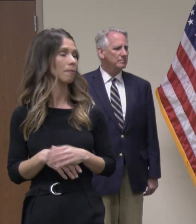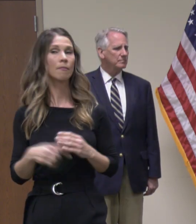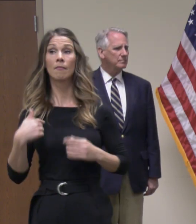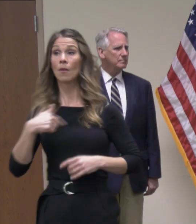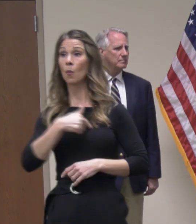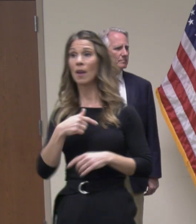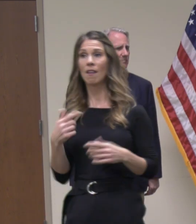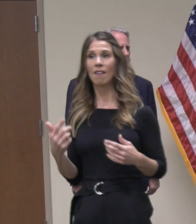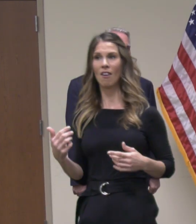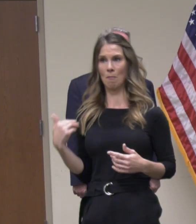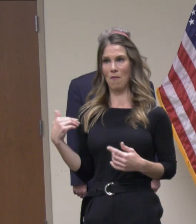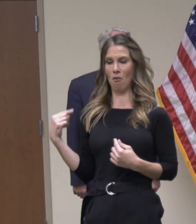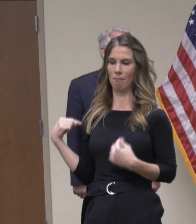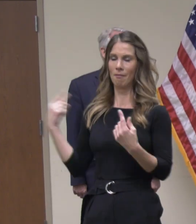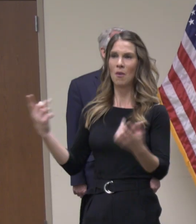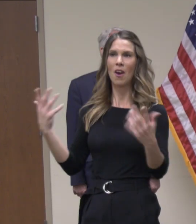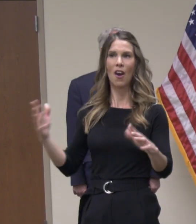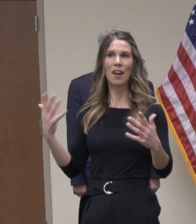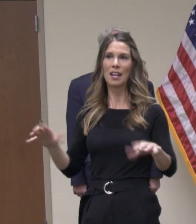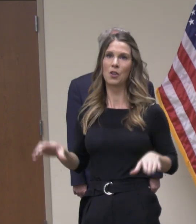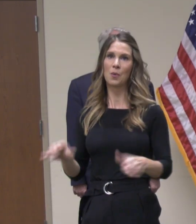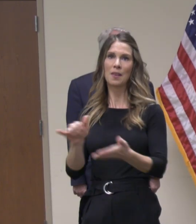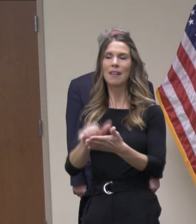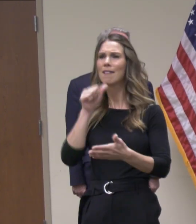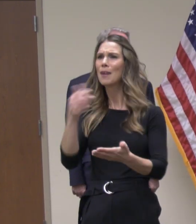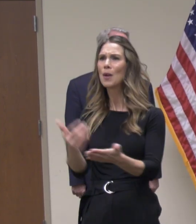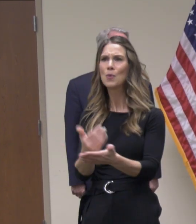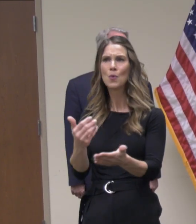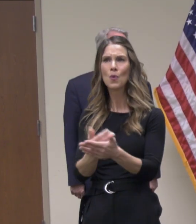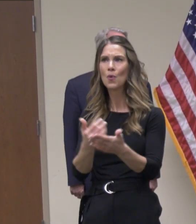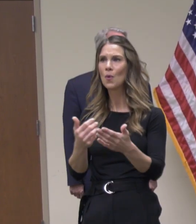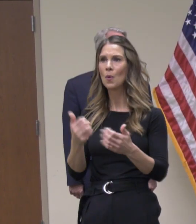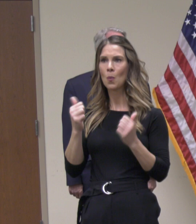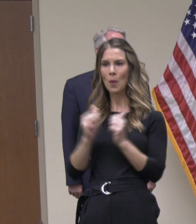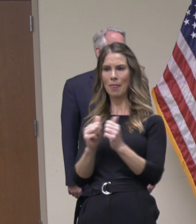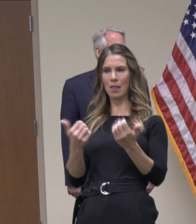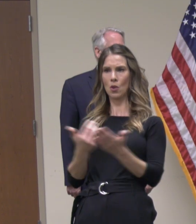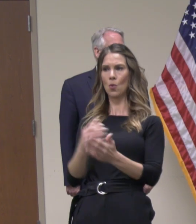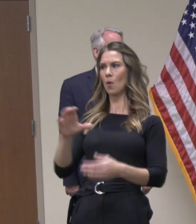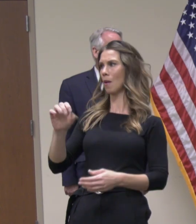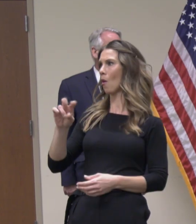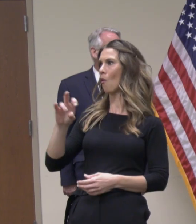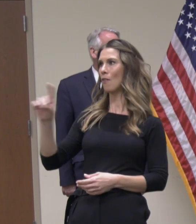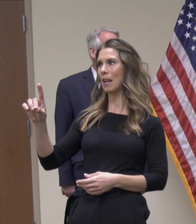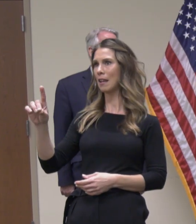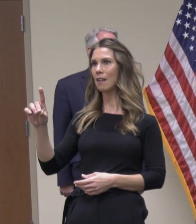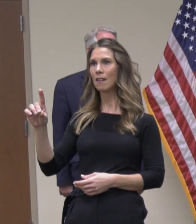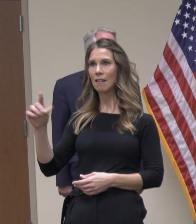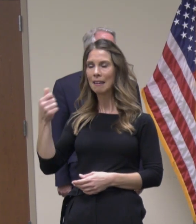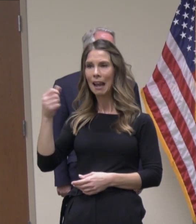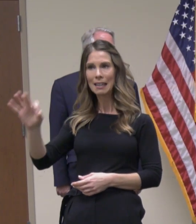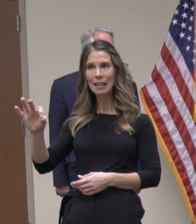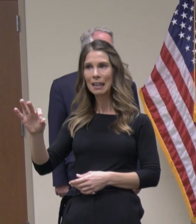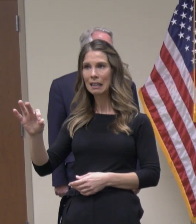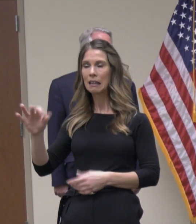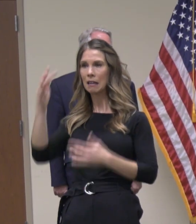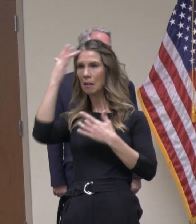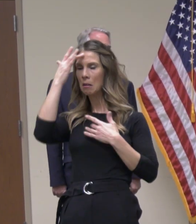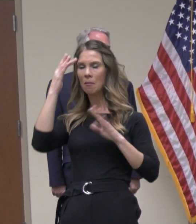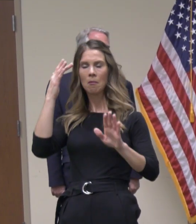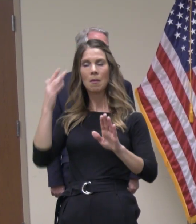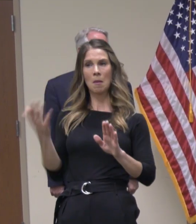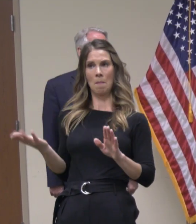And we do that on a regular basis. So that's not something that is new to our COVID-19 efforts in any way. We've been doing that